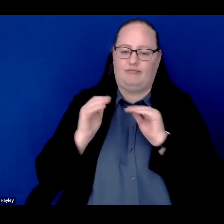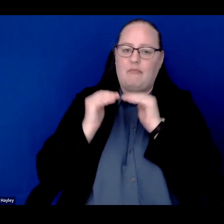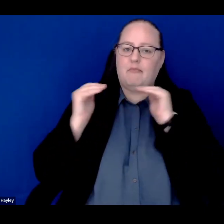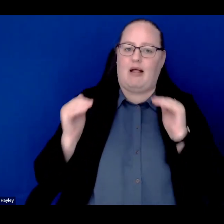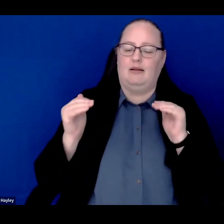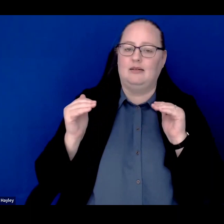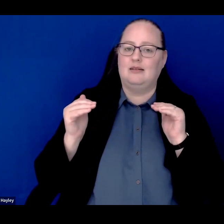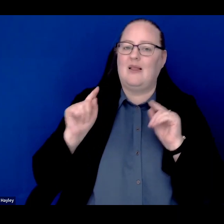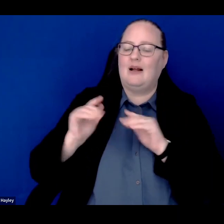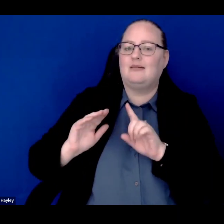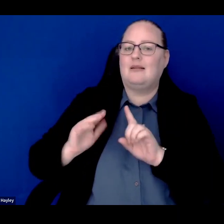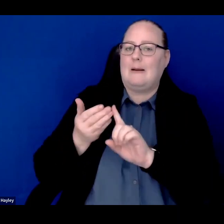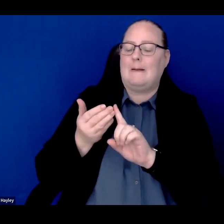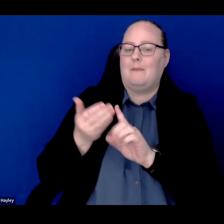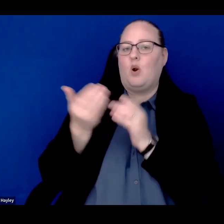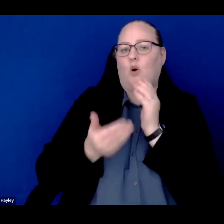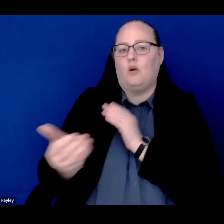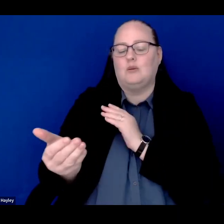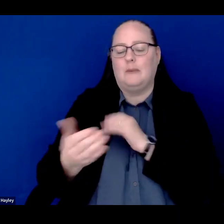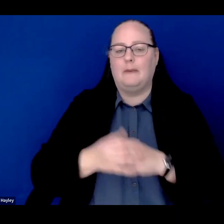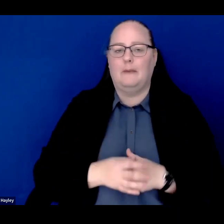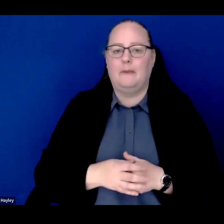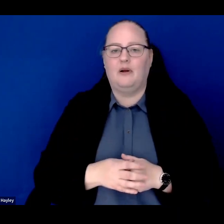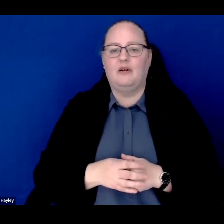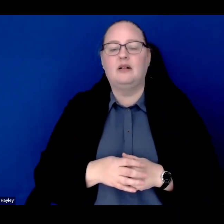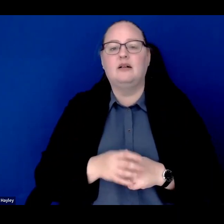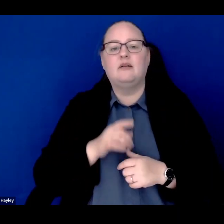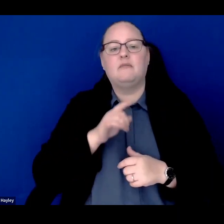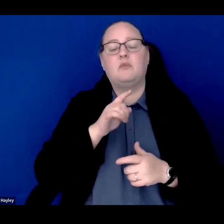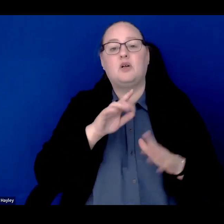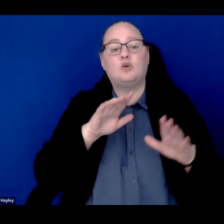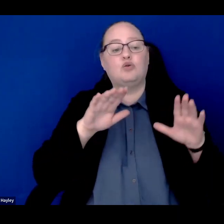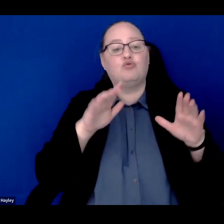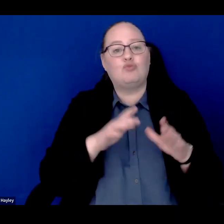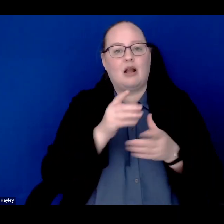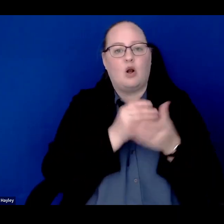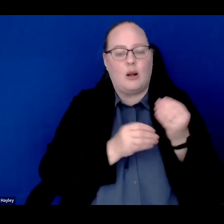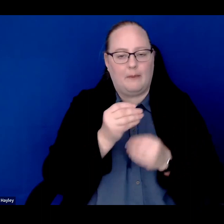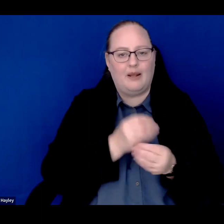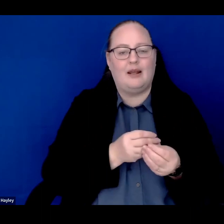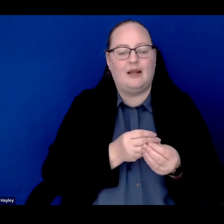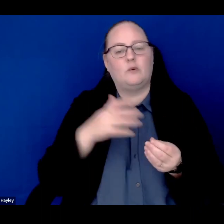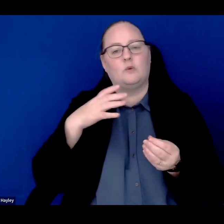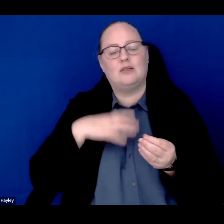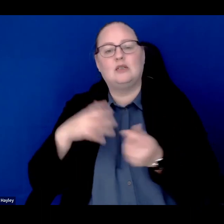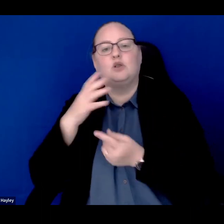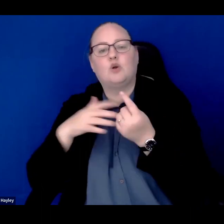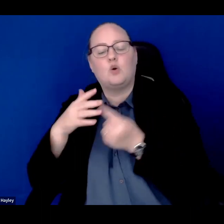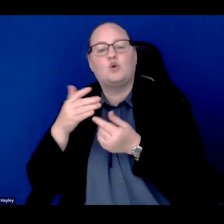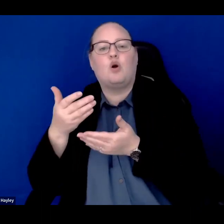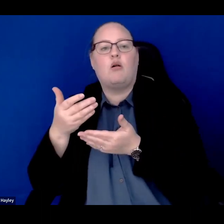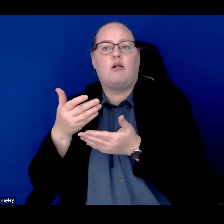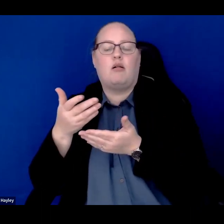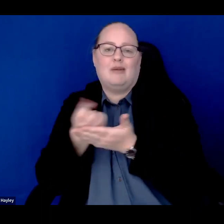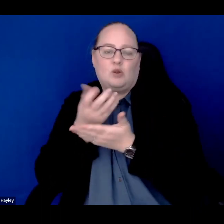when you shrink the economy, part of an ecological transition, and you have to have social safety nets and be careful about